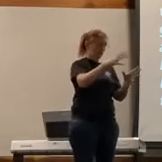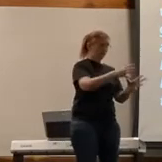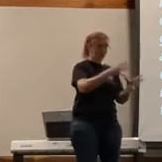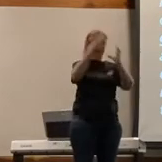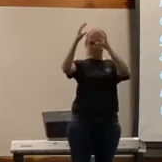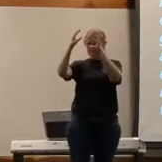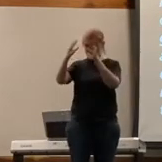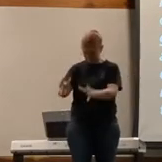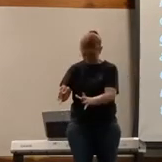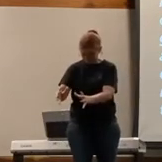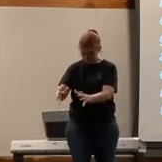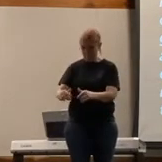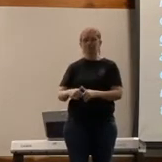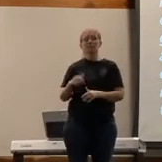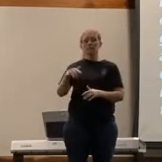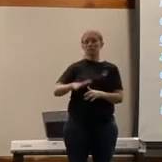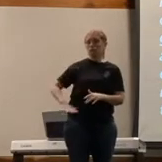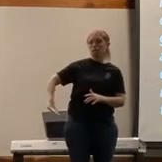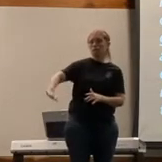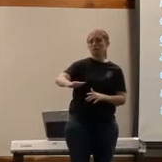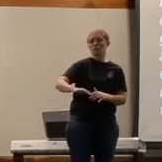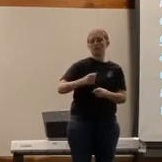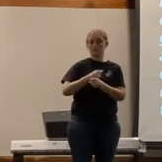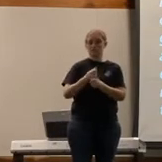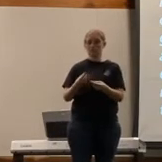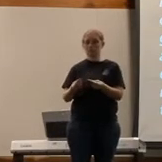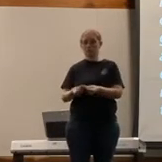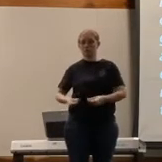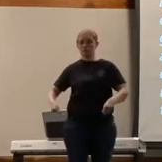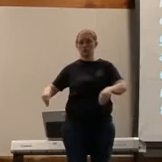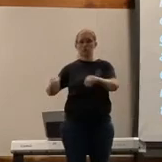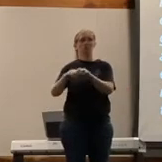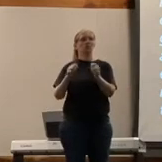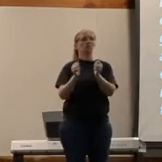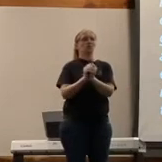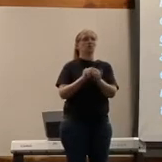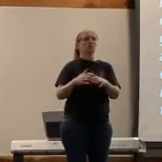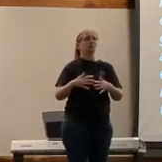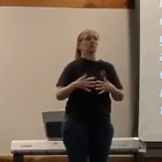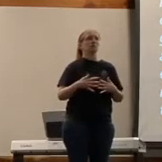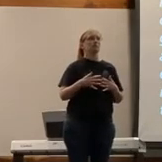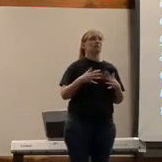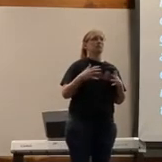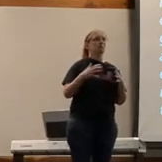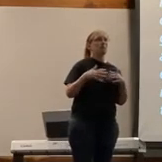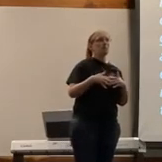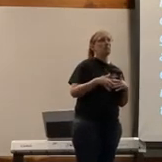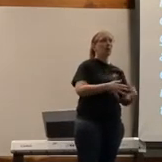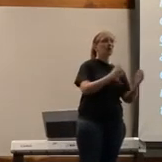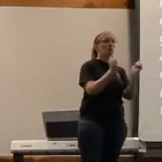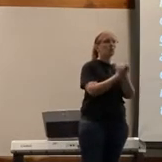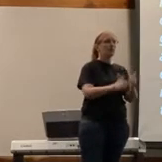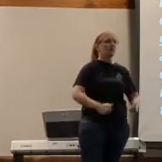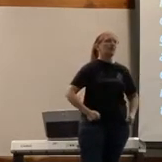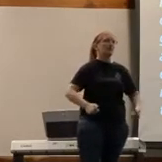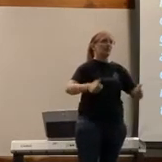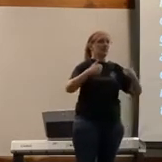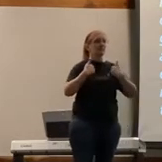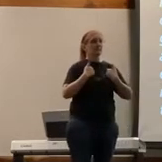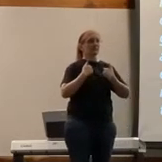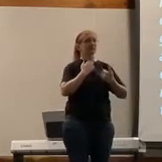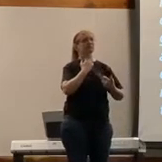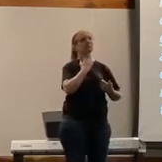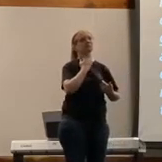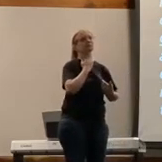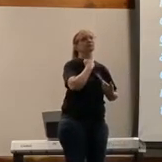there. In this garden, he made the ground pregnant with life. Don't you love the way the author is writing about